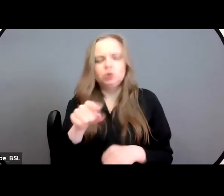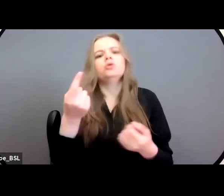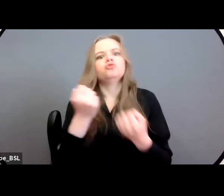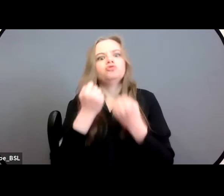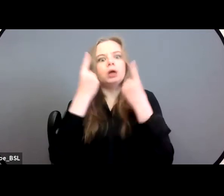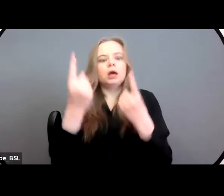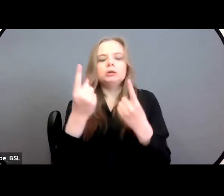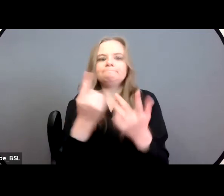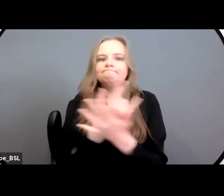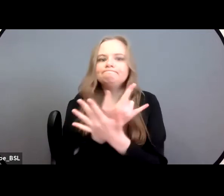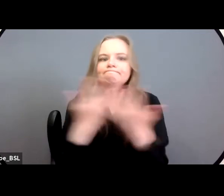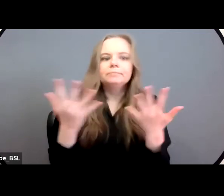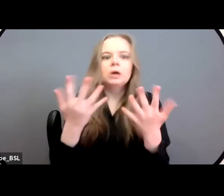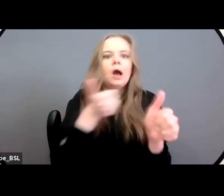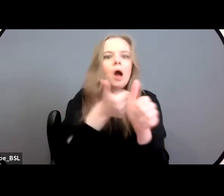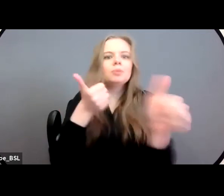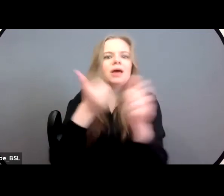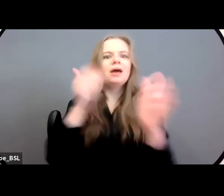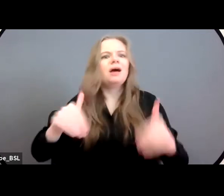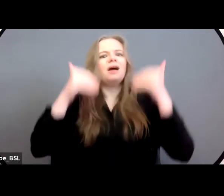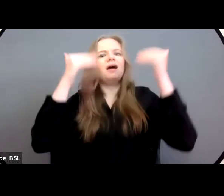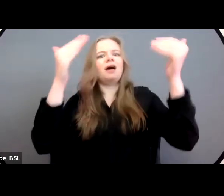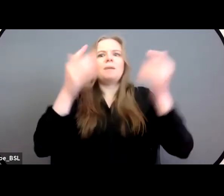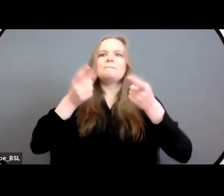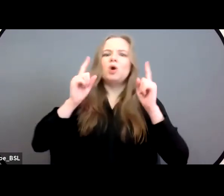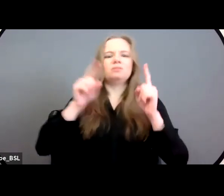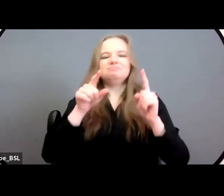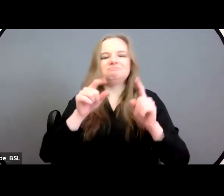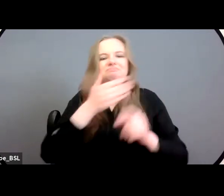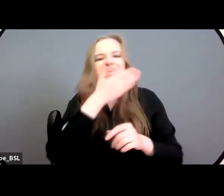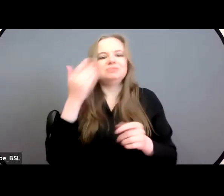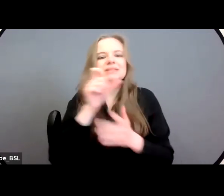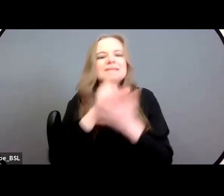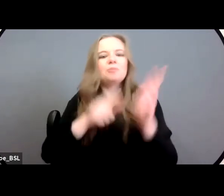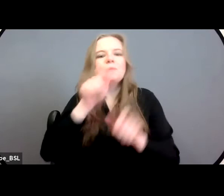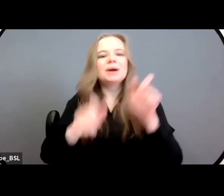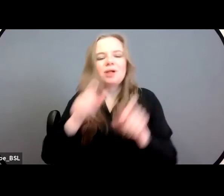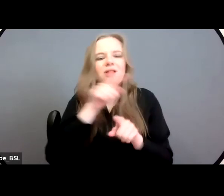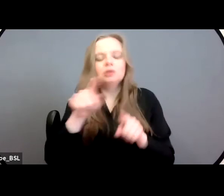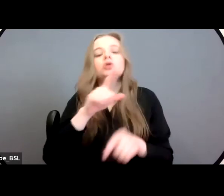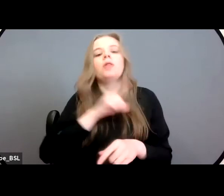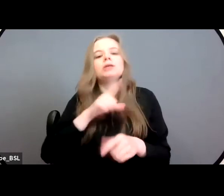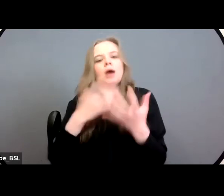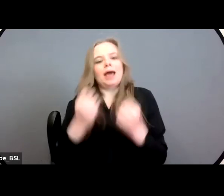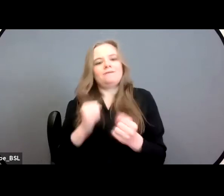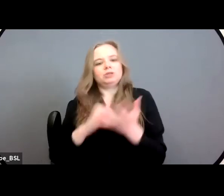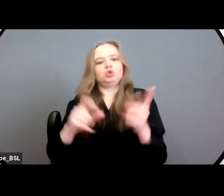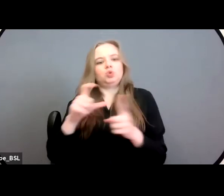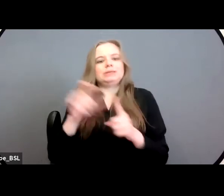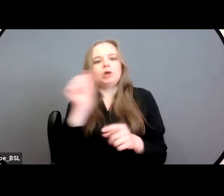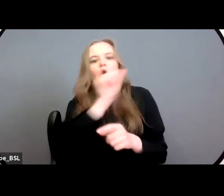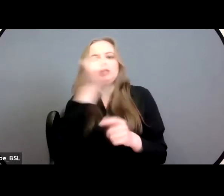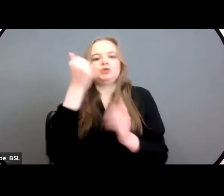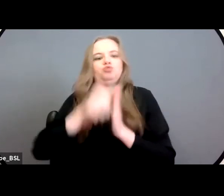boardrooms there weren't enough disabled people represented. And so the Snowden Scholarships are designed to accelerate the most